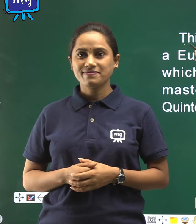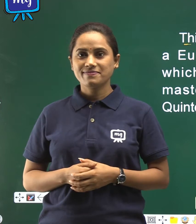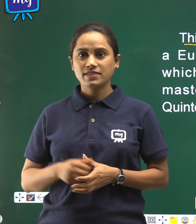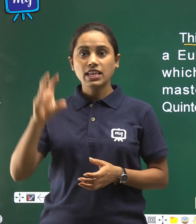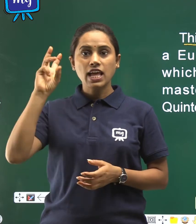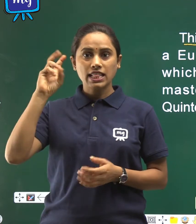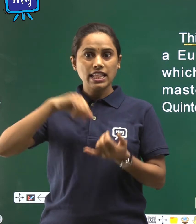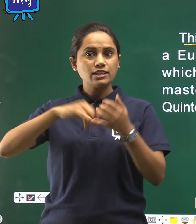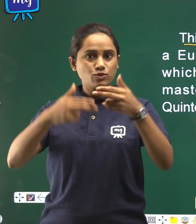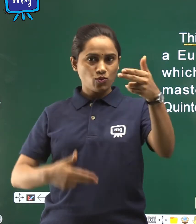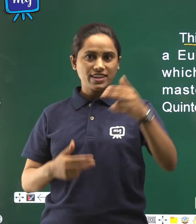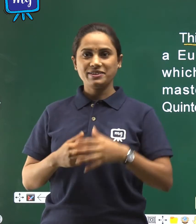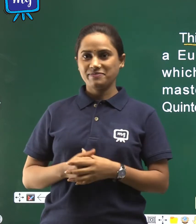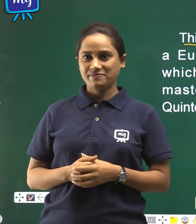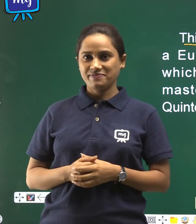Third story